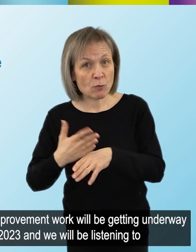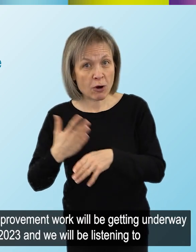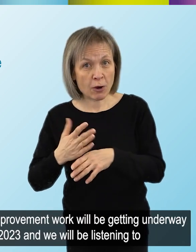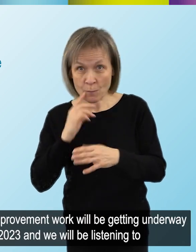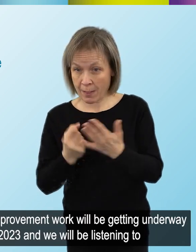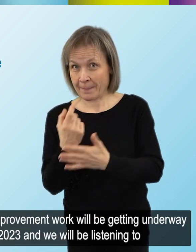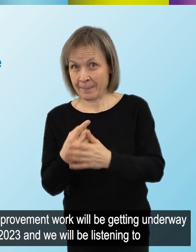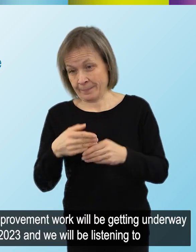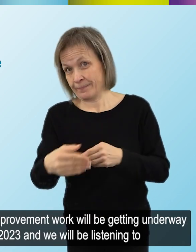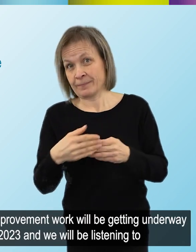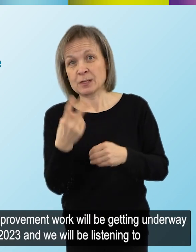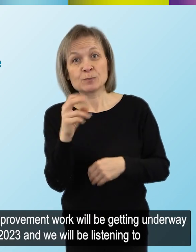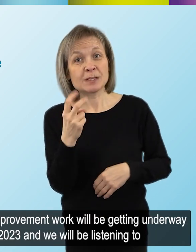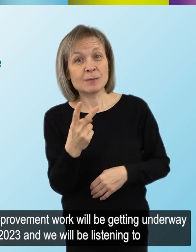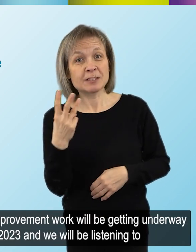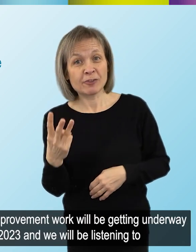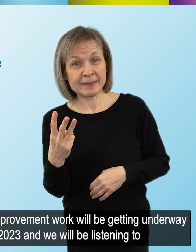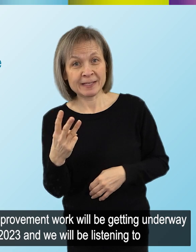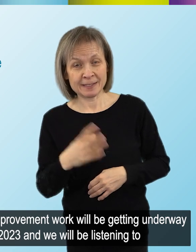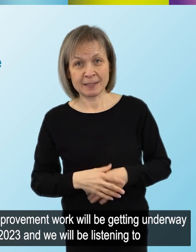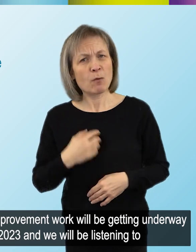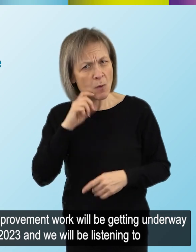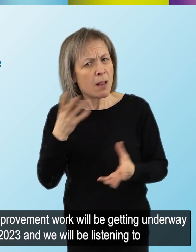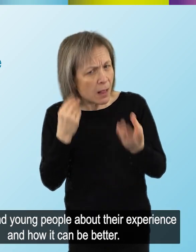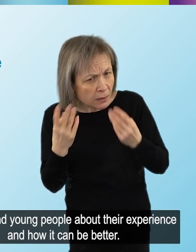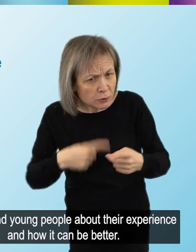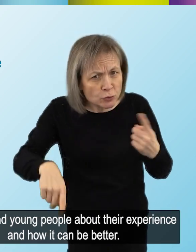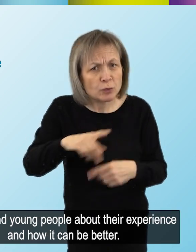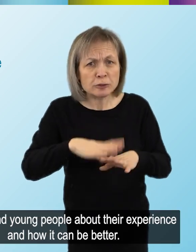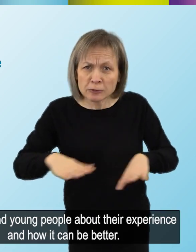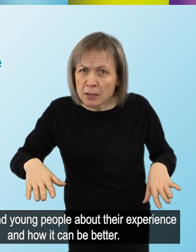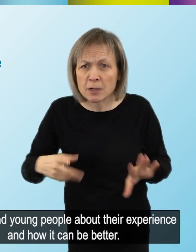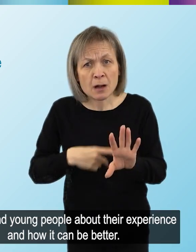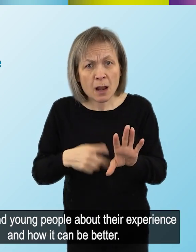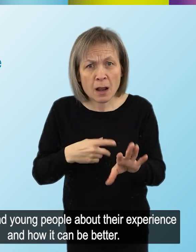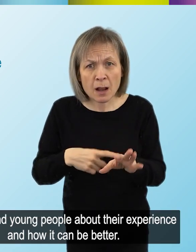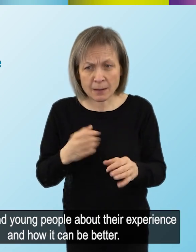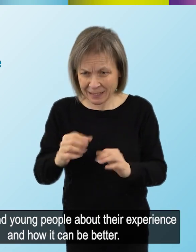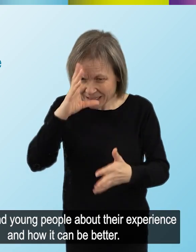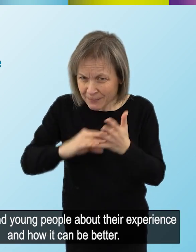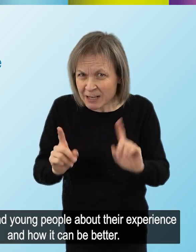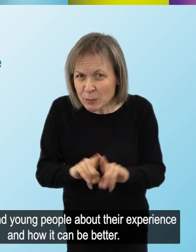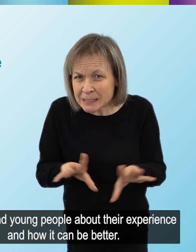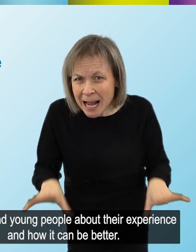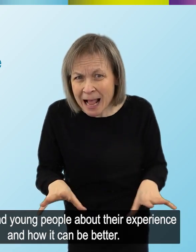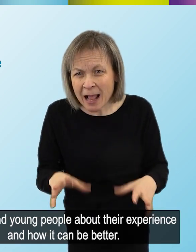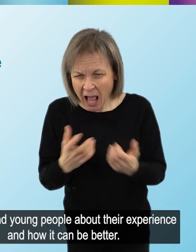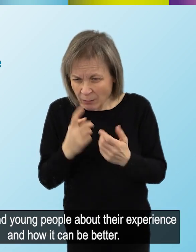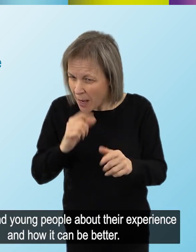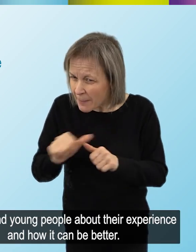Lots more improvement work will be getting underway in 2023, and we will be listening to children and young people about their experience and